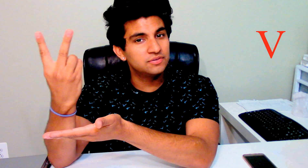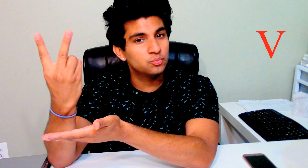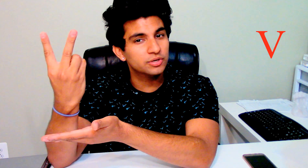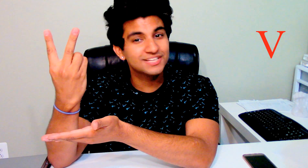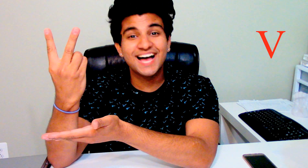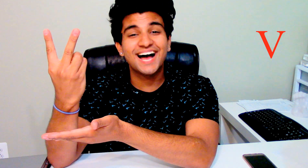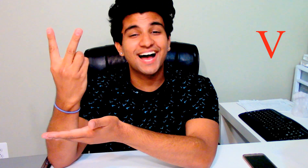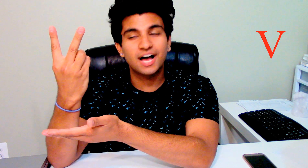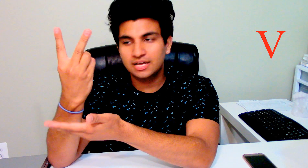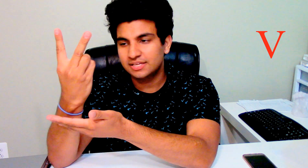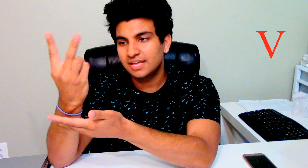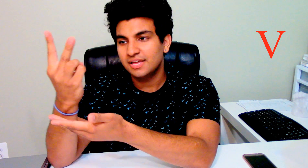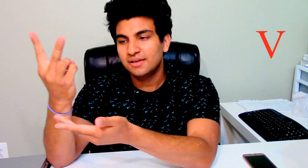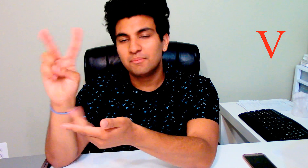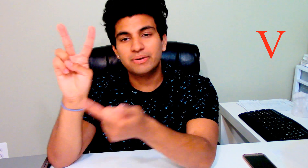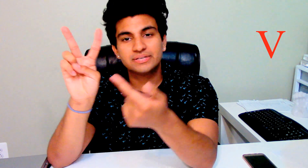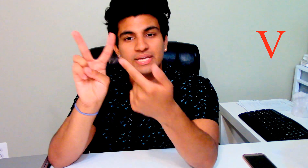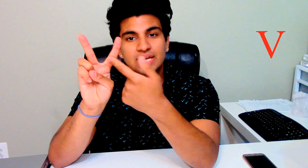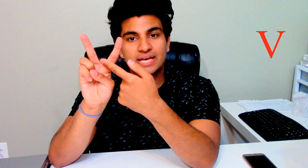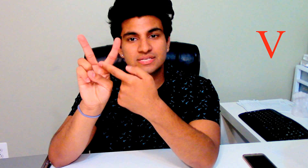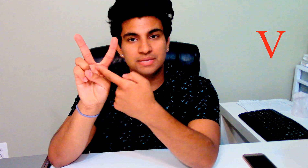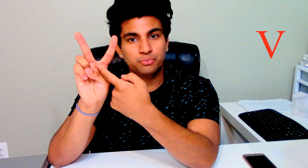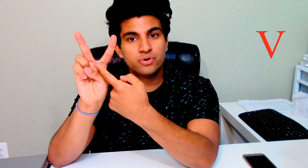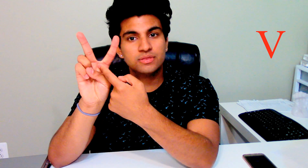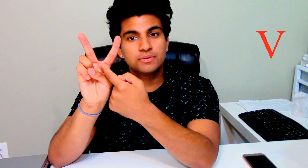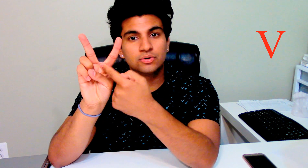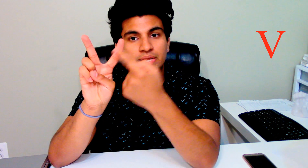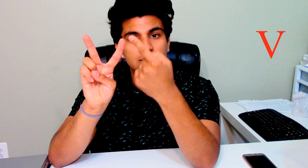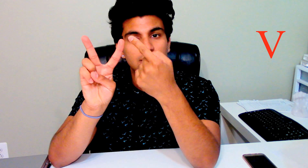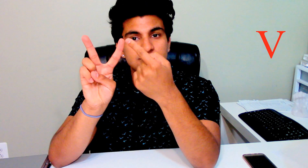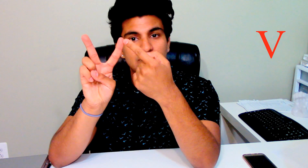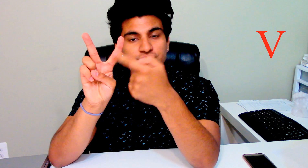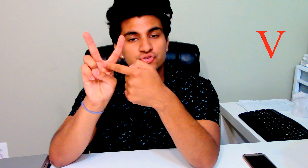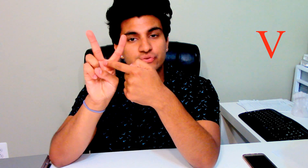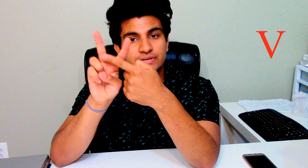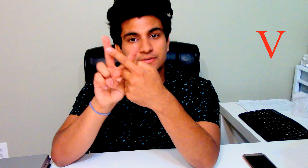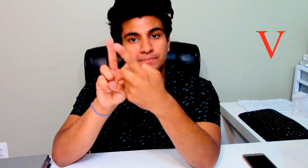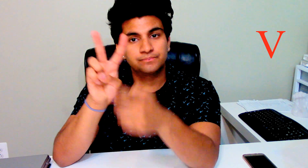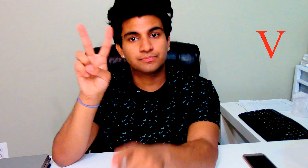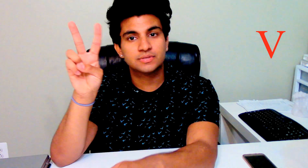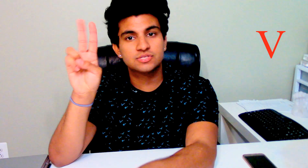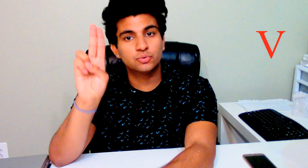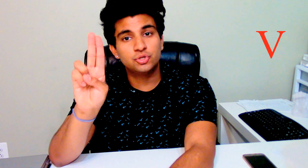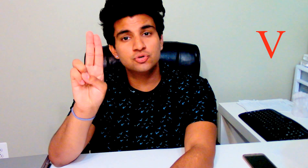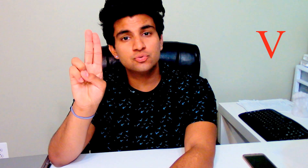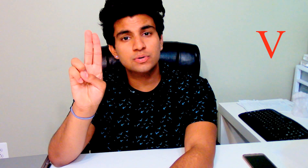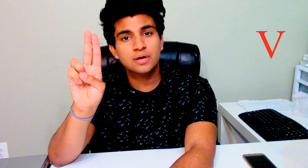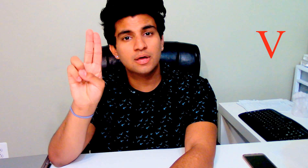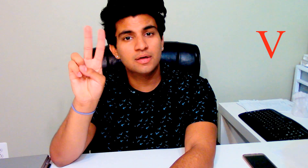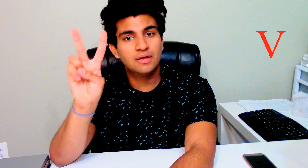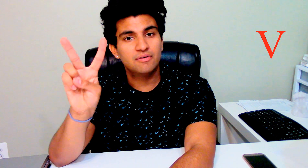will. But it has a point in the middle and it comes out straight. So U,